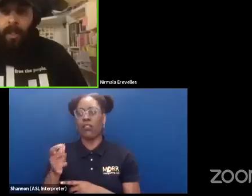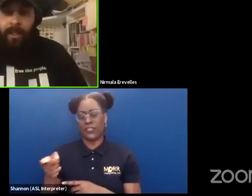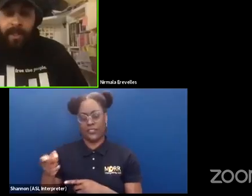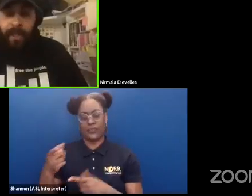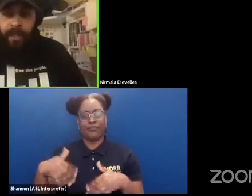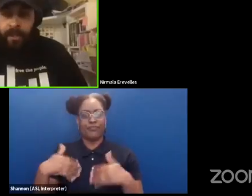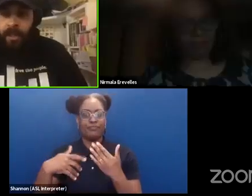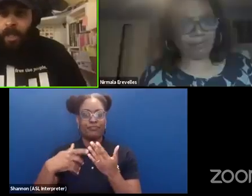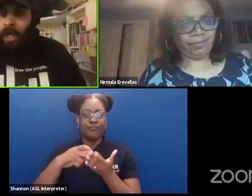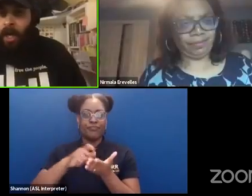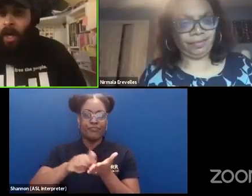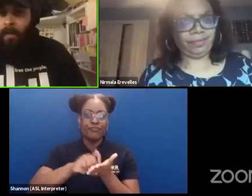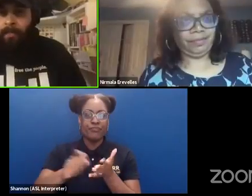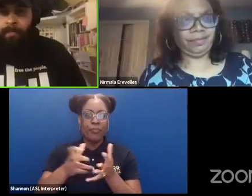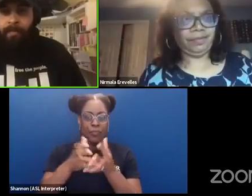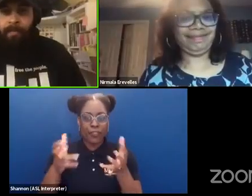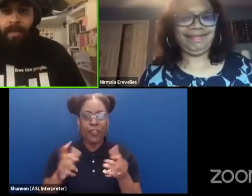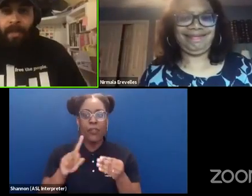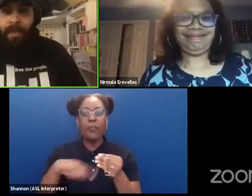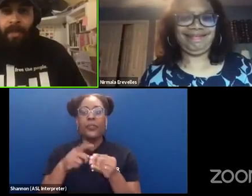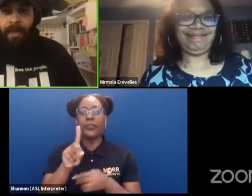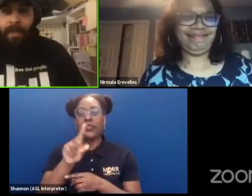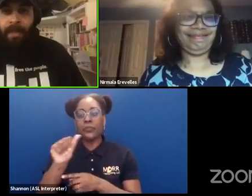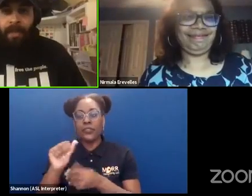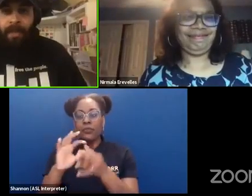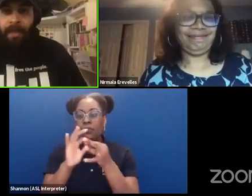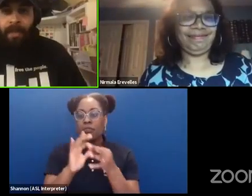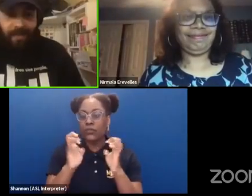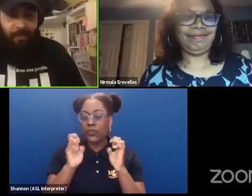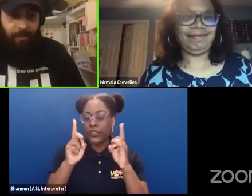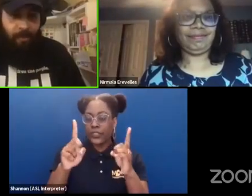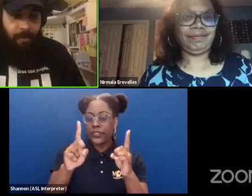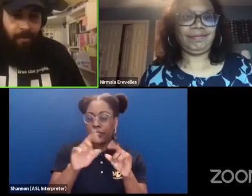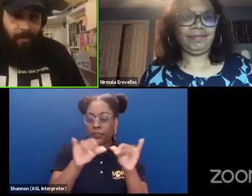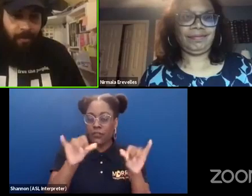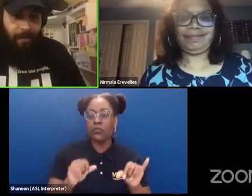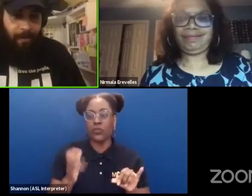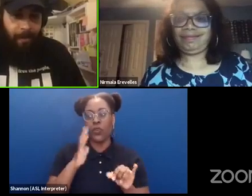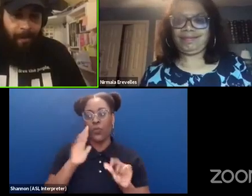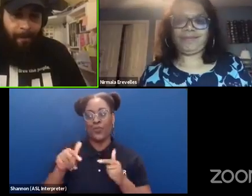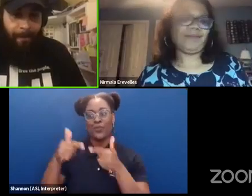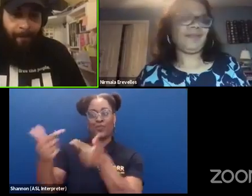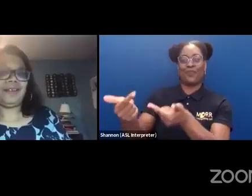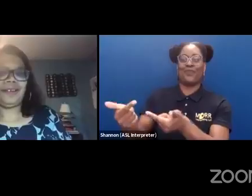disability in education, and I will let her take the floor.